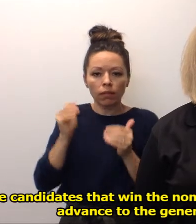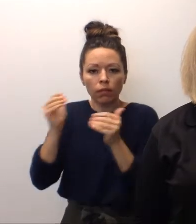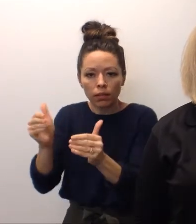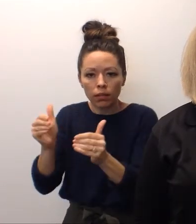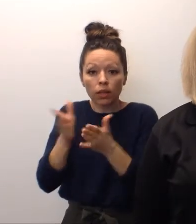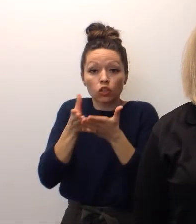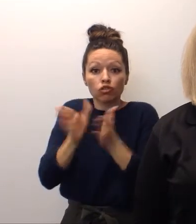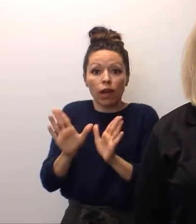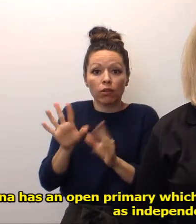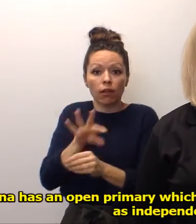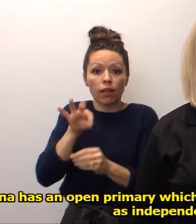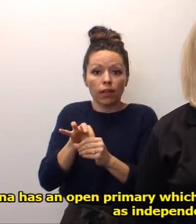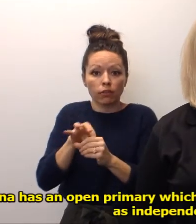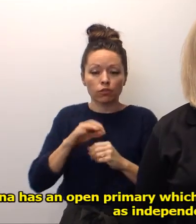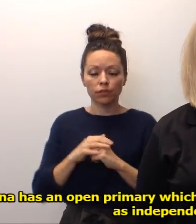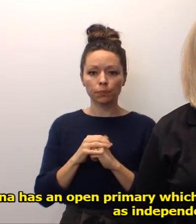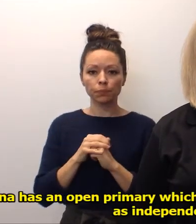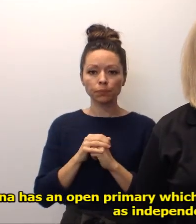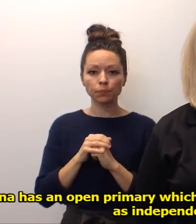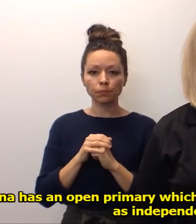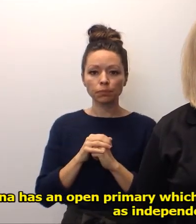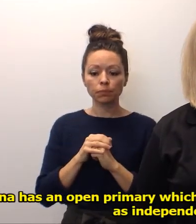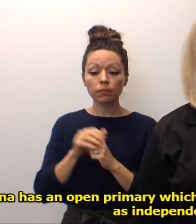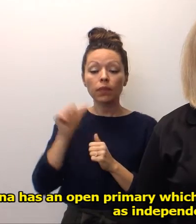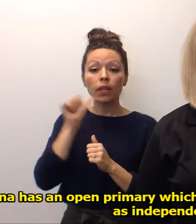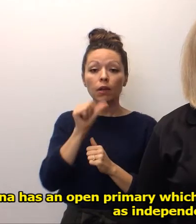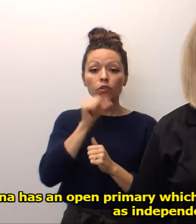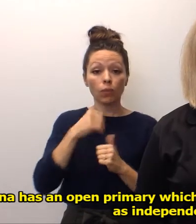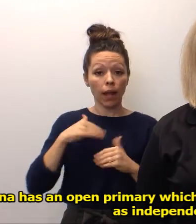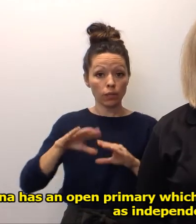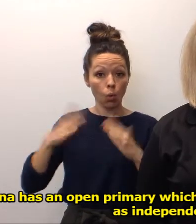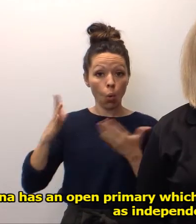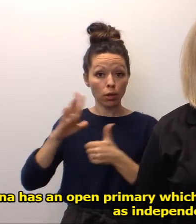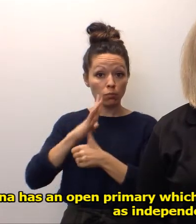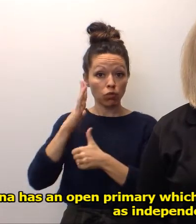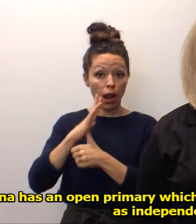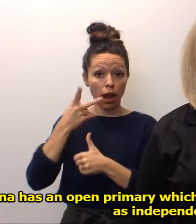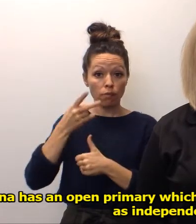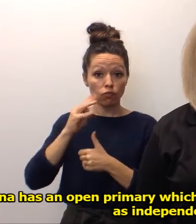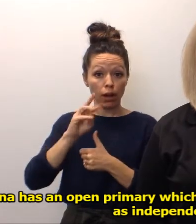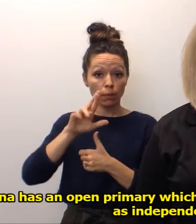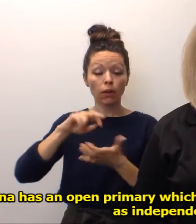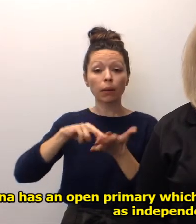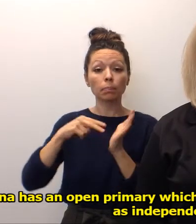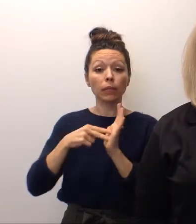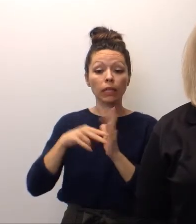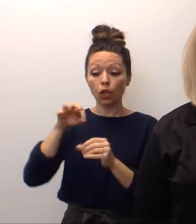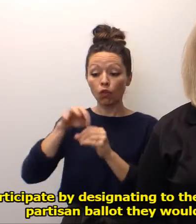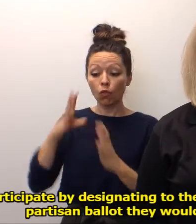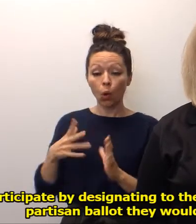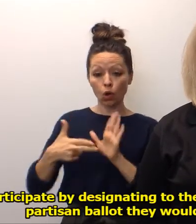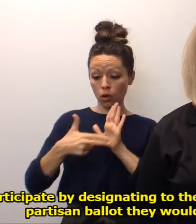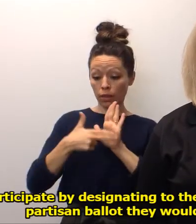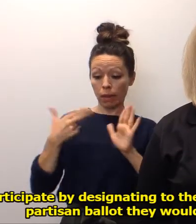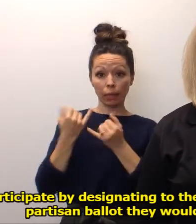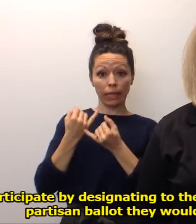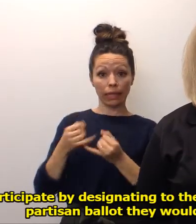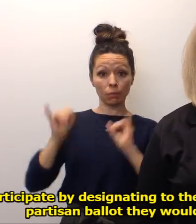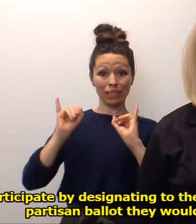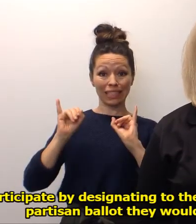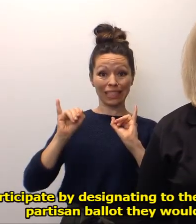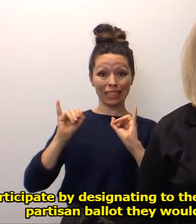election. Arizona has an open primary which allows voters registered as independent to participate